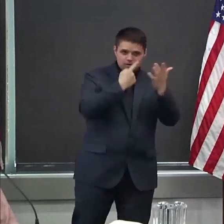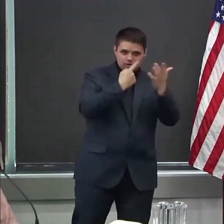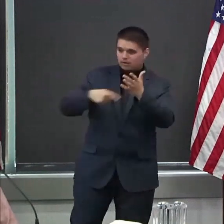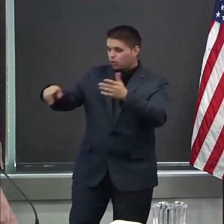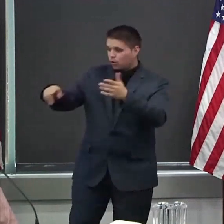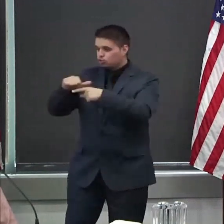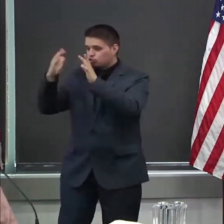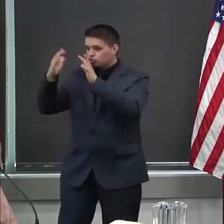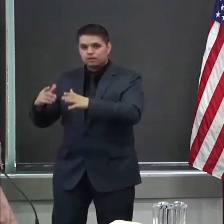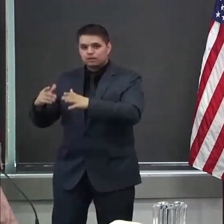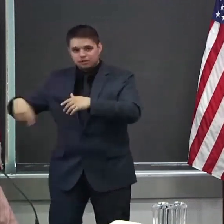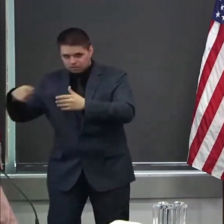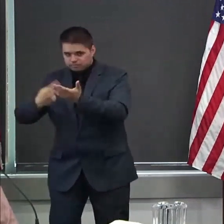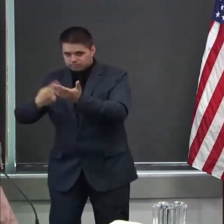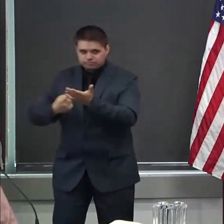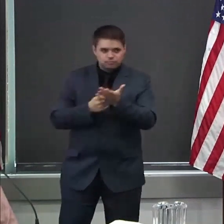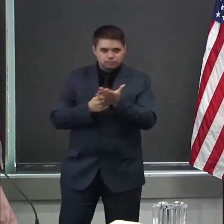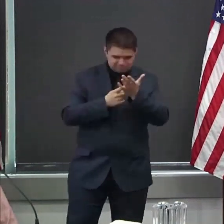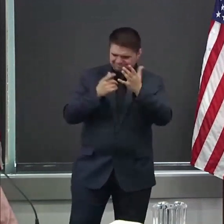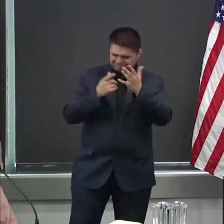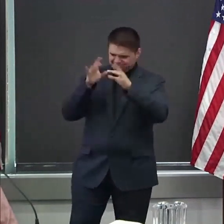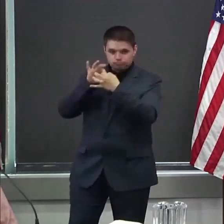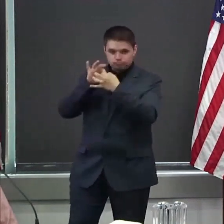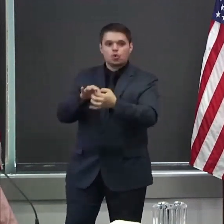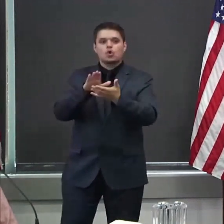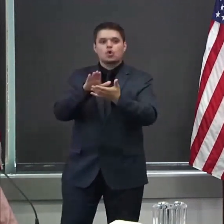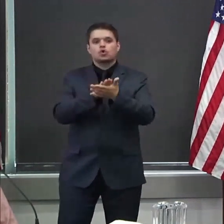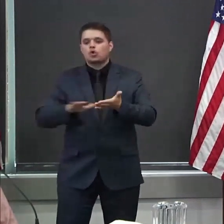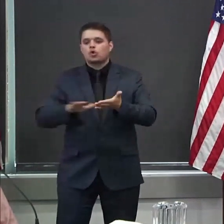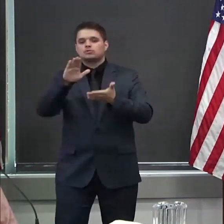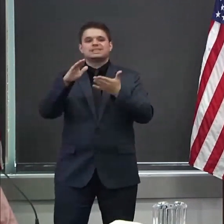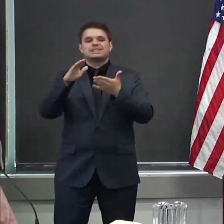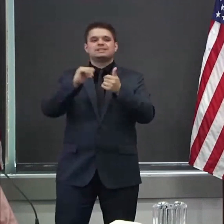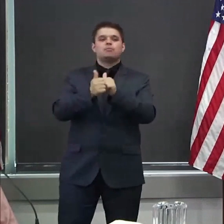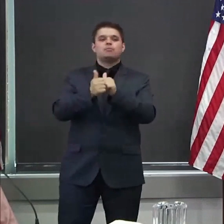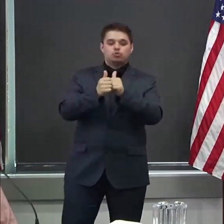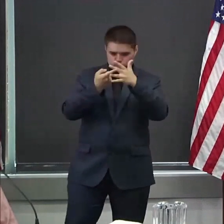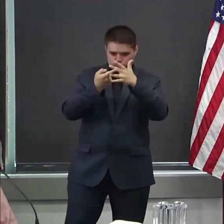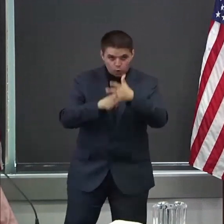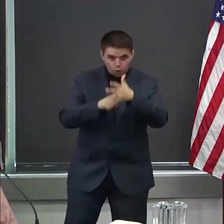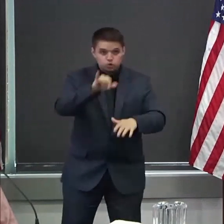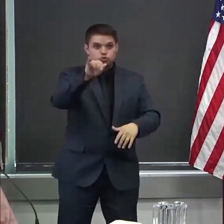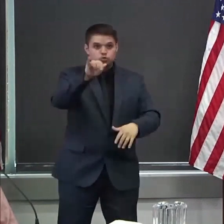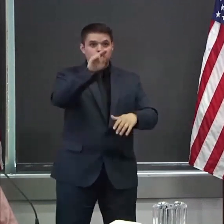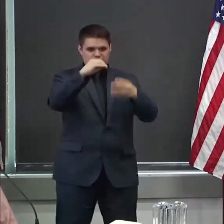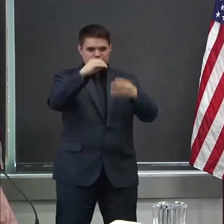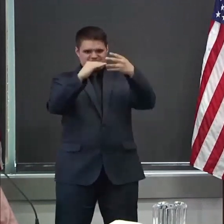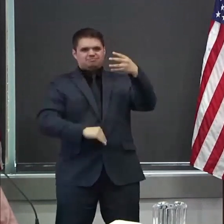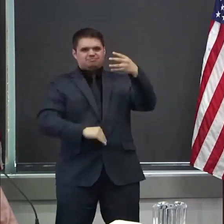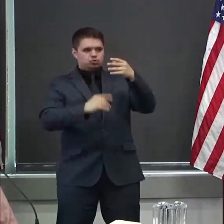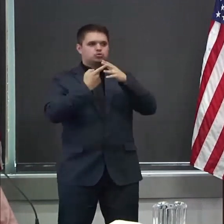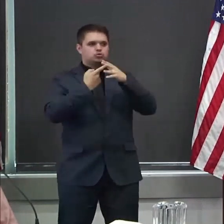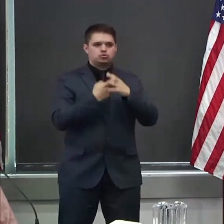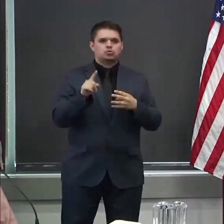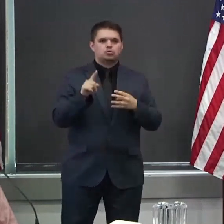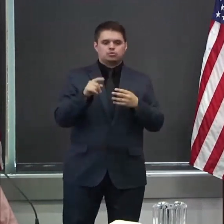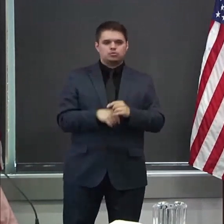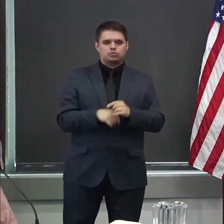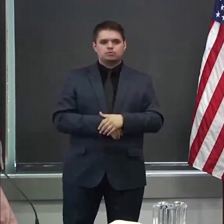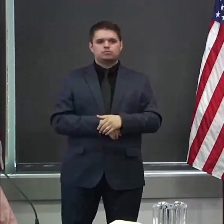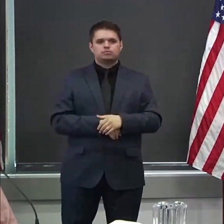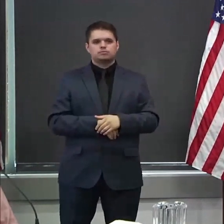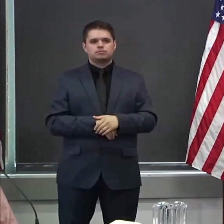collegiate sports can begin training mid-June. I'm confident that regardless of the time frame